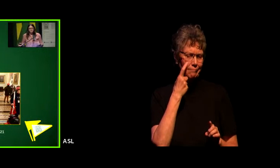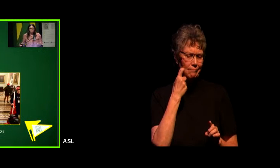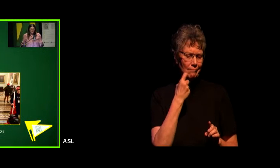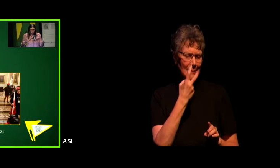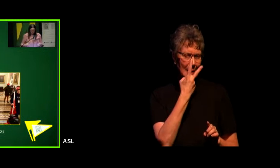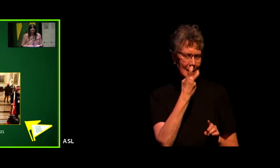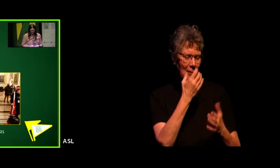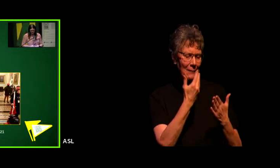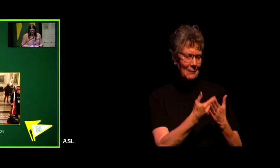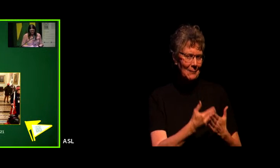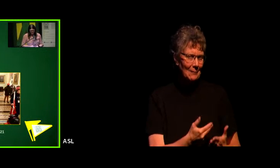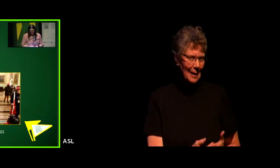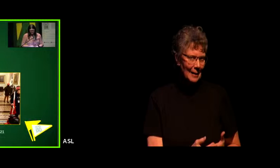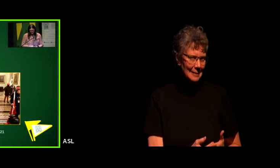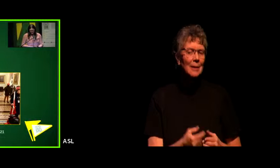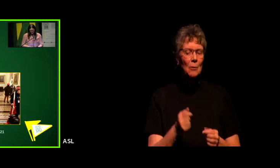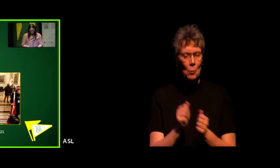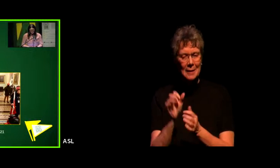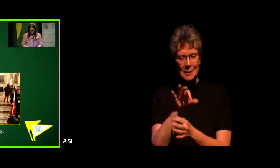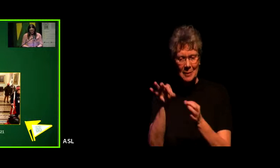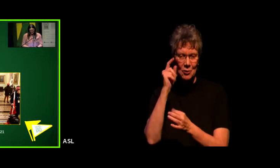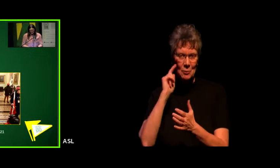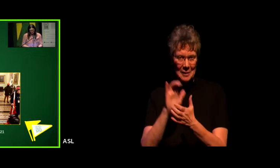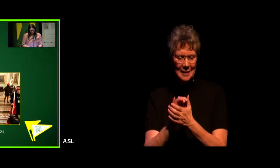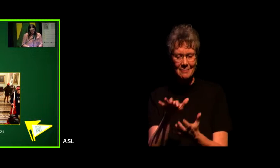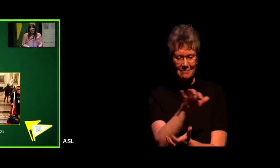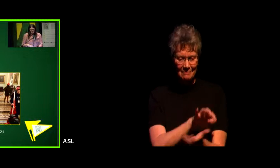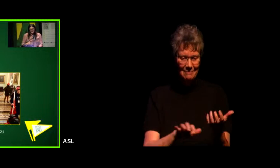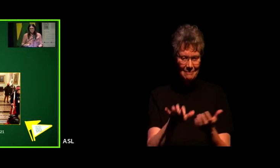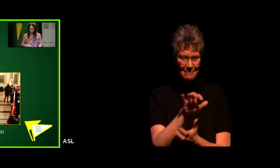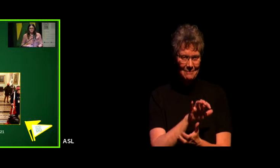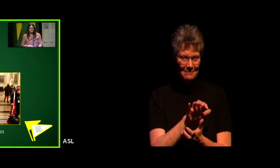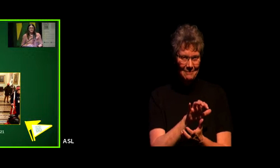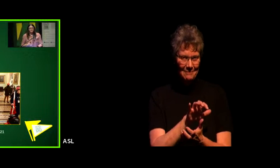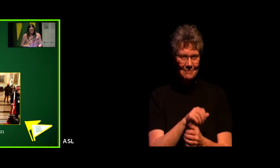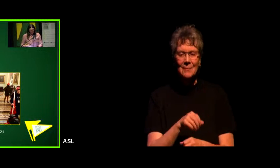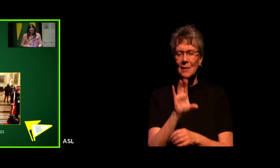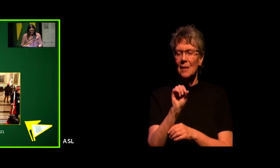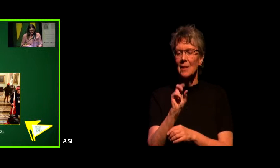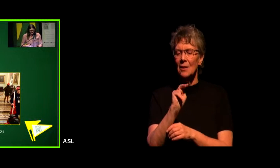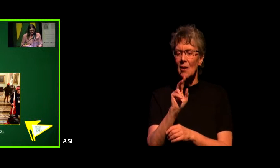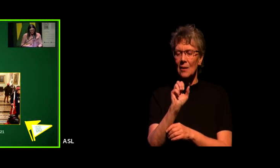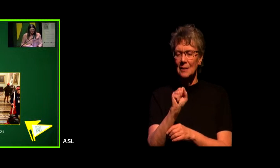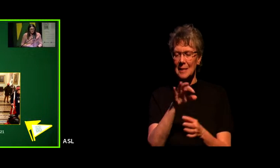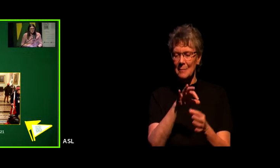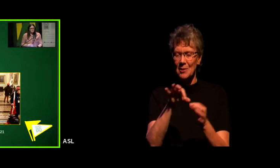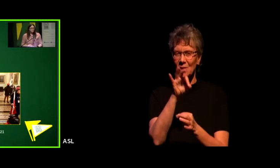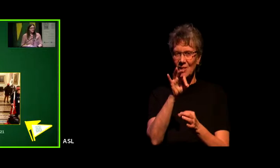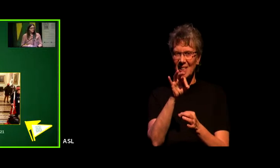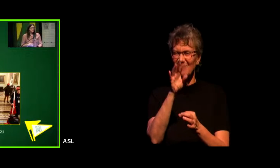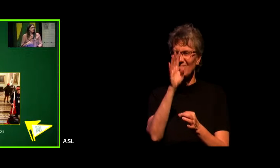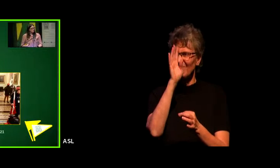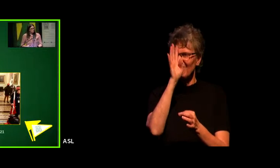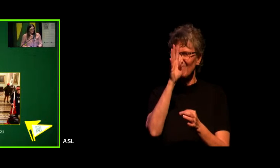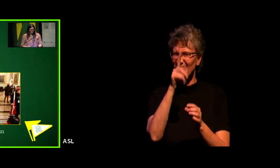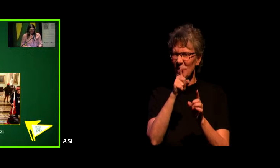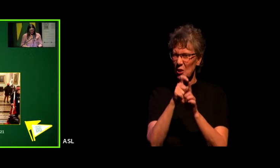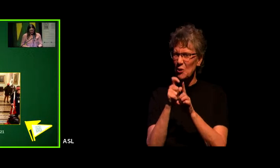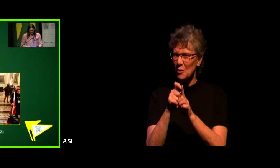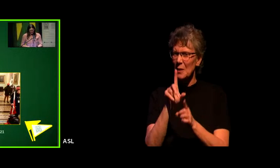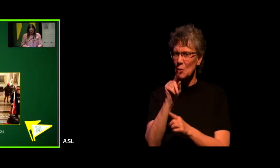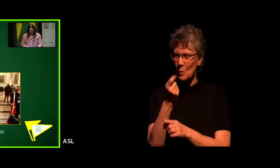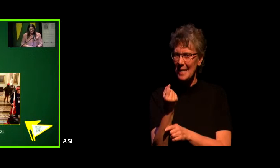into what pseudoarchaeology is. Conspirituality, it's a term that came about in 2011. It's pretty recent, but it's been around for a lot longer